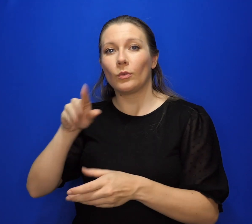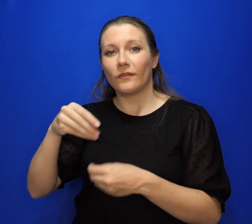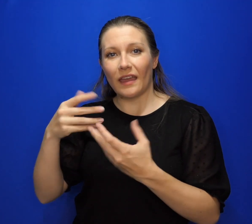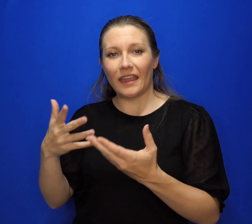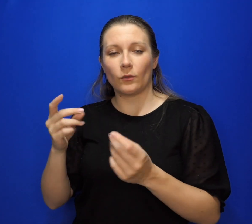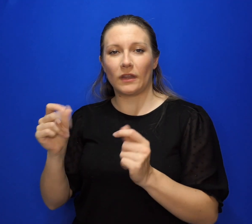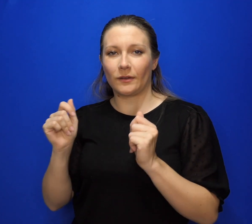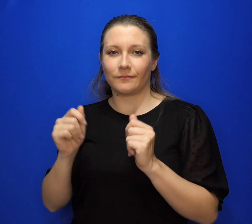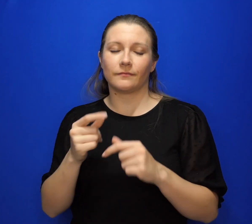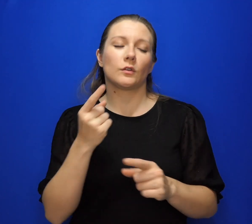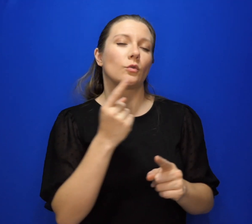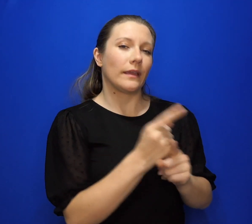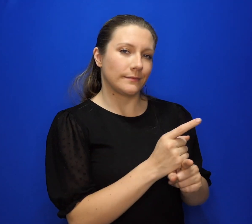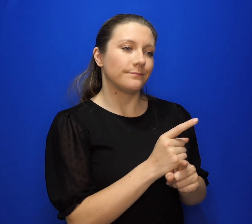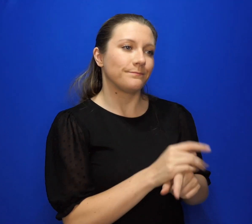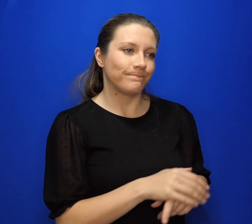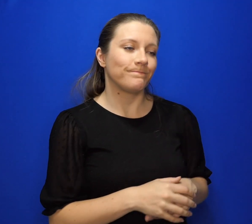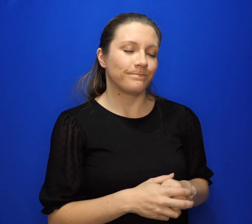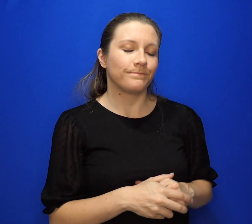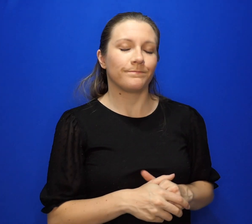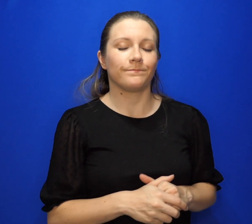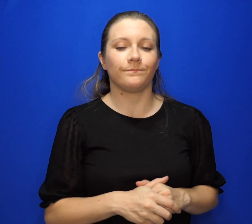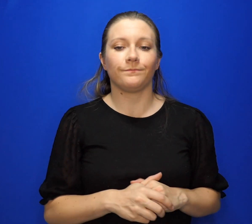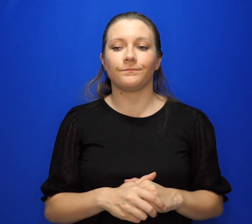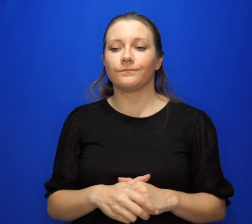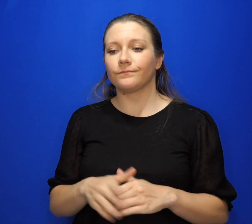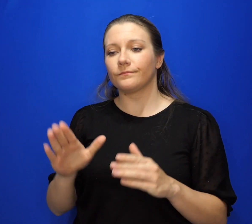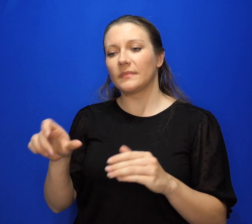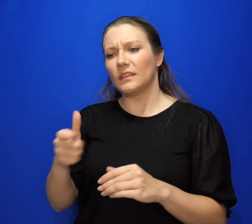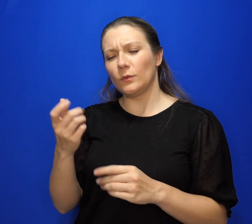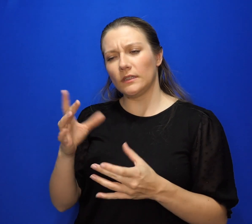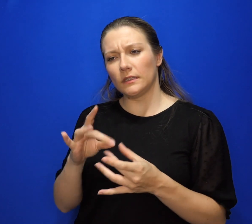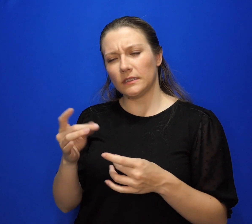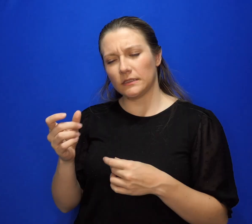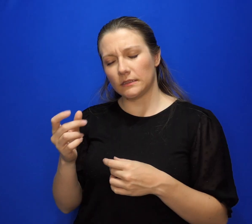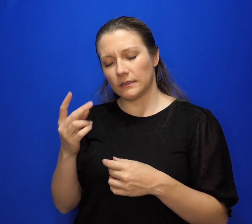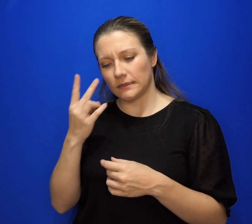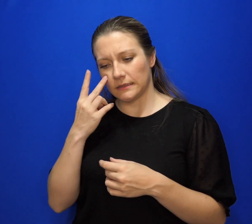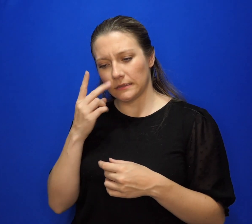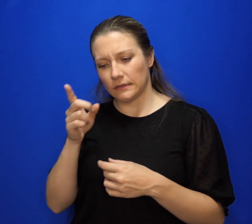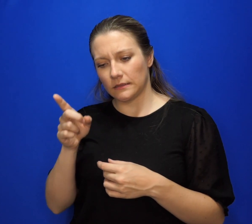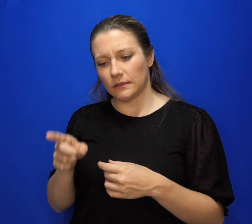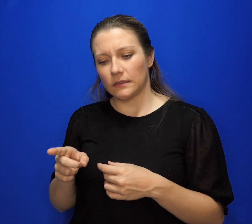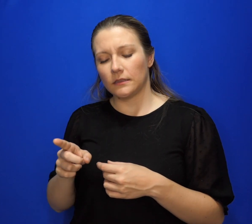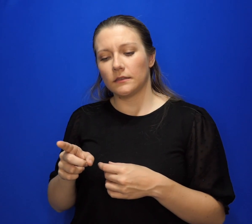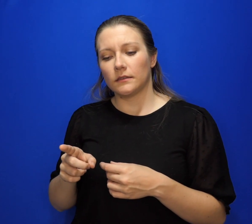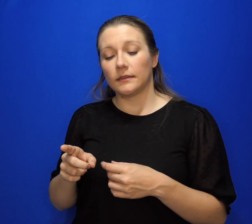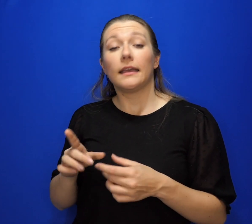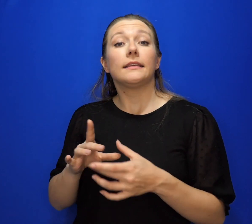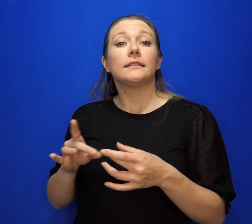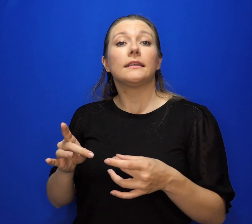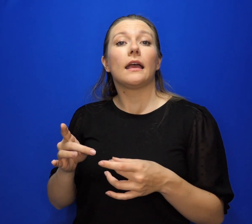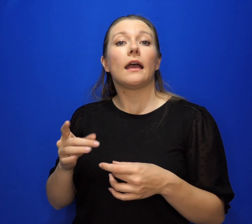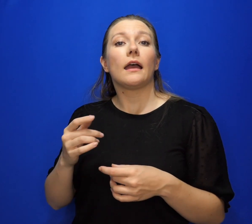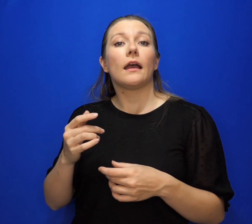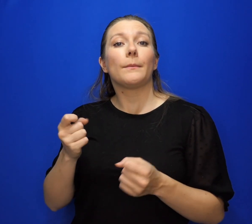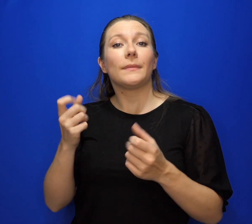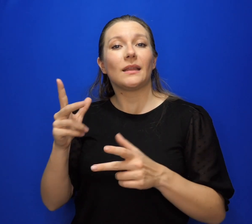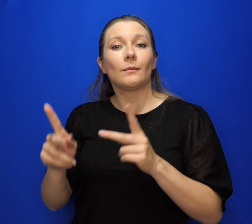Let's see what else we have here. I think a lot of people don't realize they actually do have a say in their care. It was difficult for us because